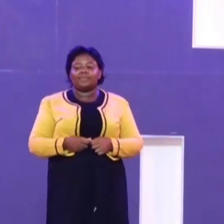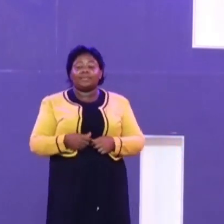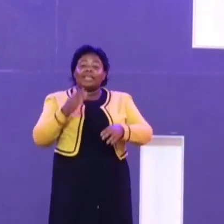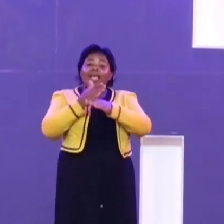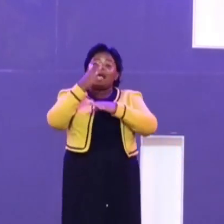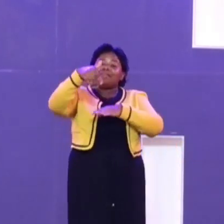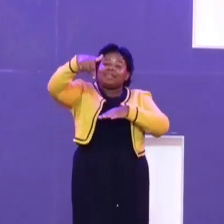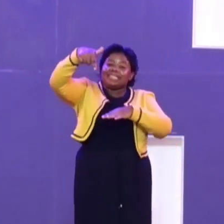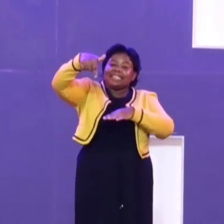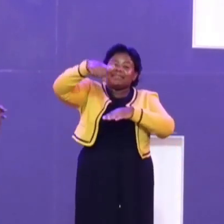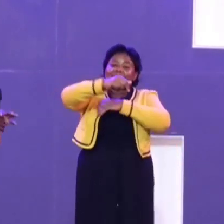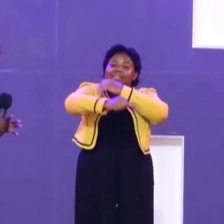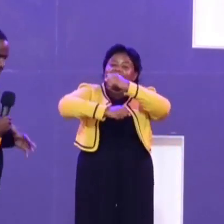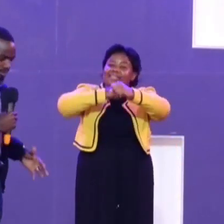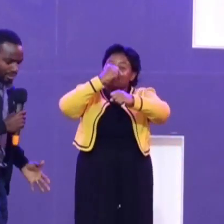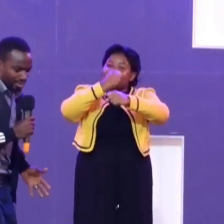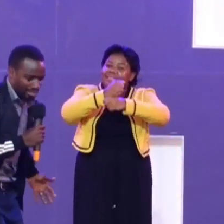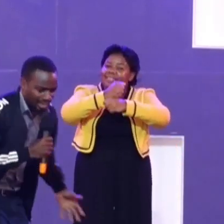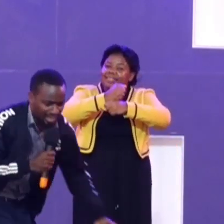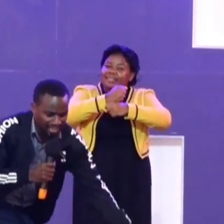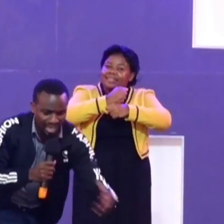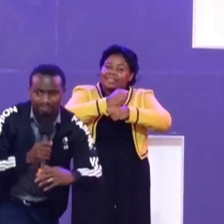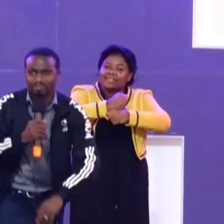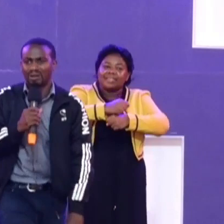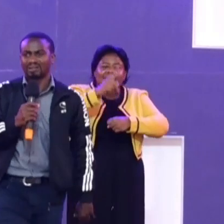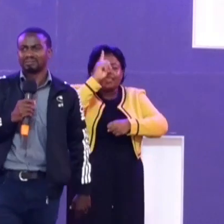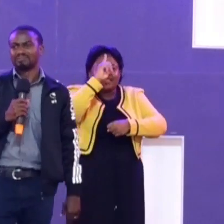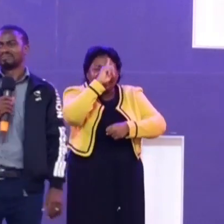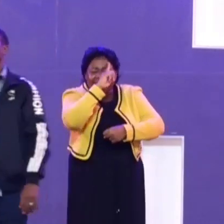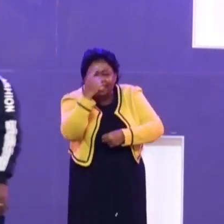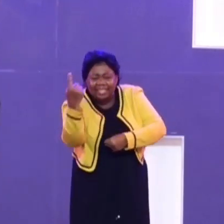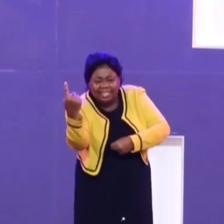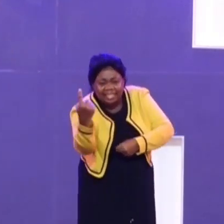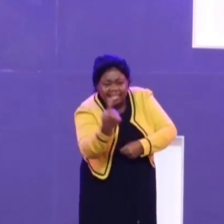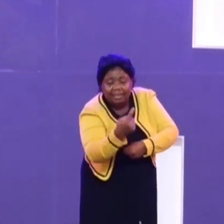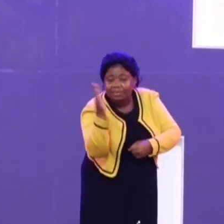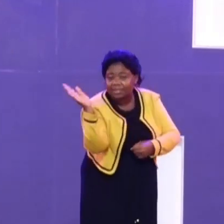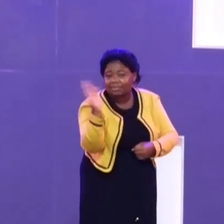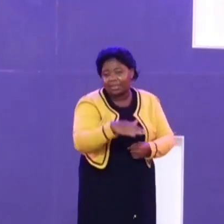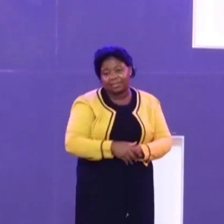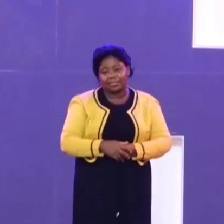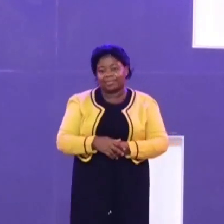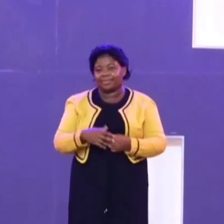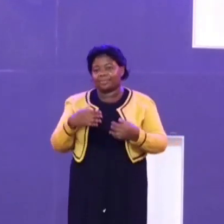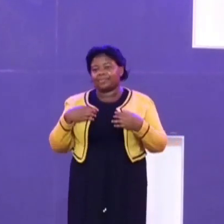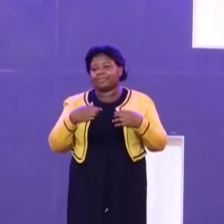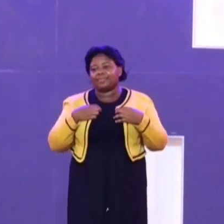After 7 years. Emyaka msanvu nga jiweddeko. The king comes back. Kabaka akomawo.